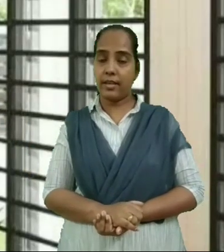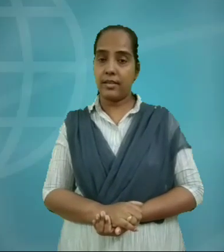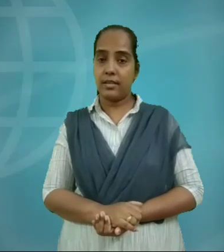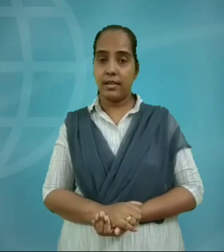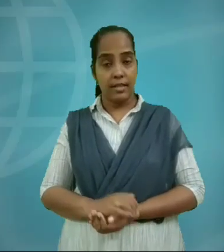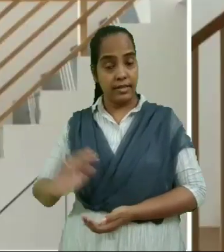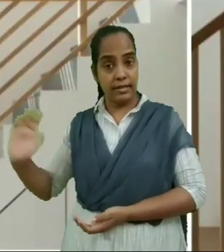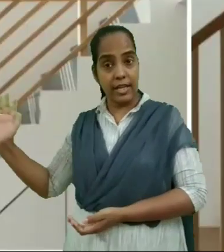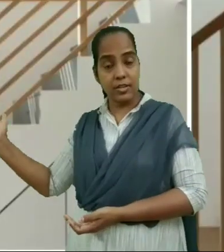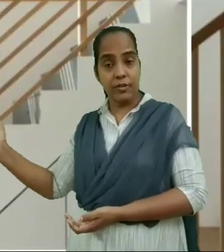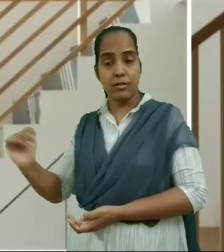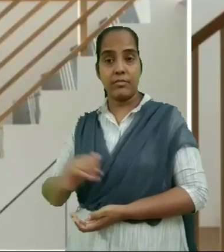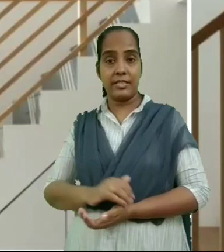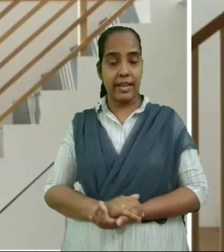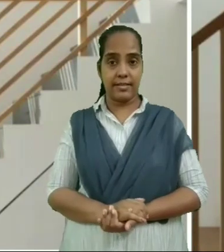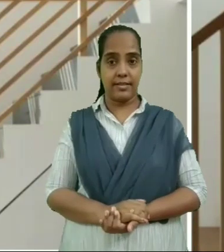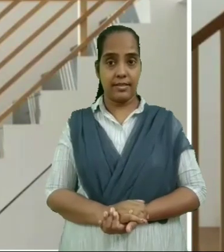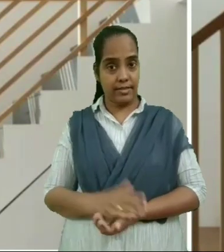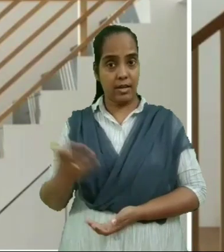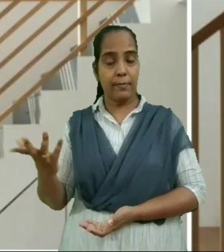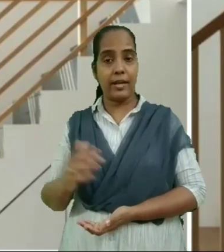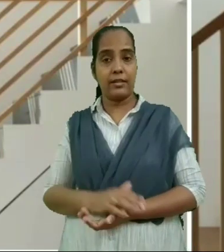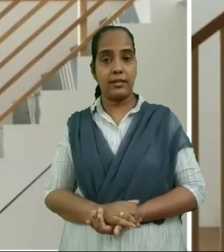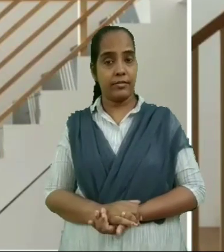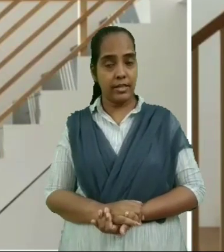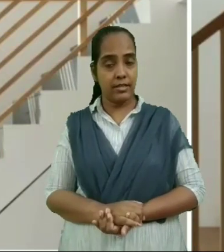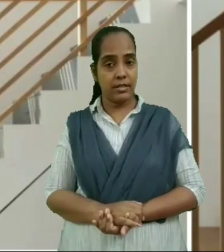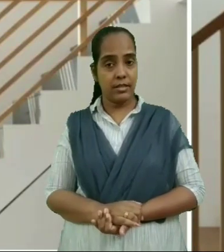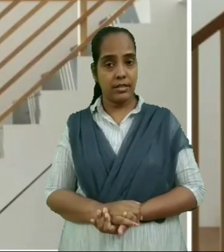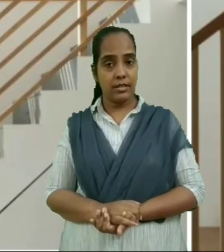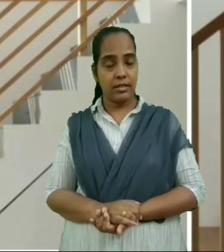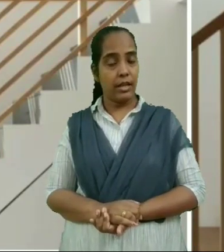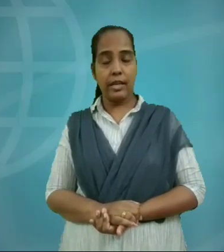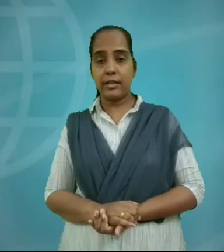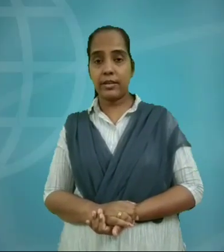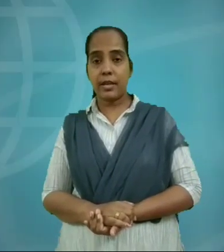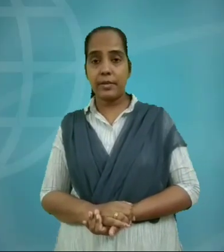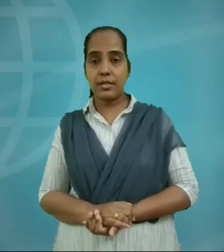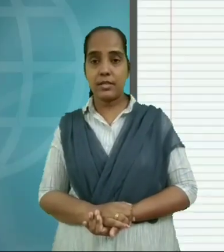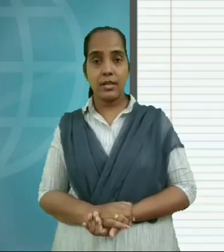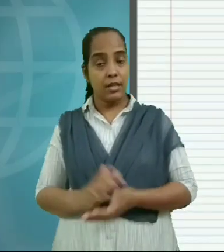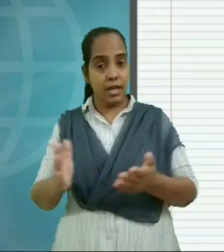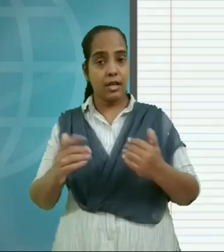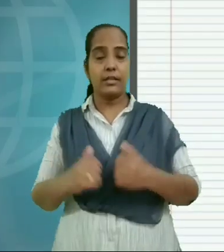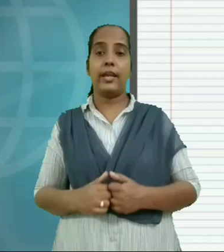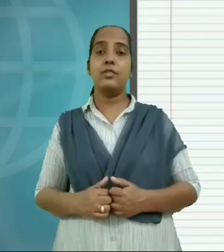Then the rails of your stairs, they are all parallel, right? Any other examples? Yeah, the ends of